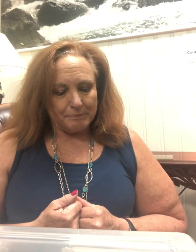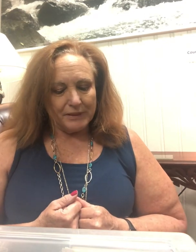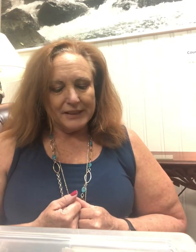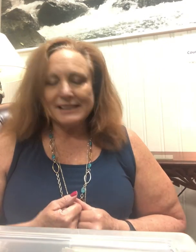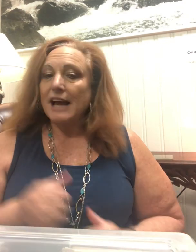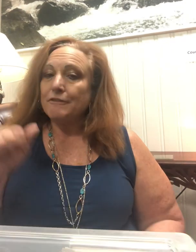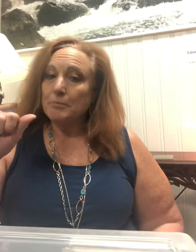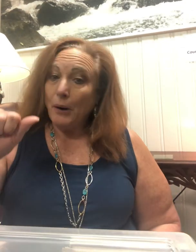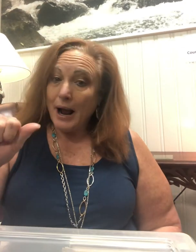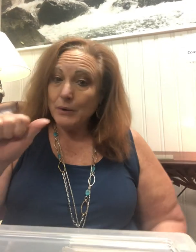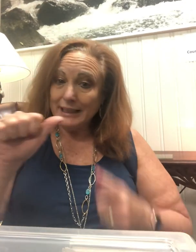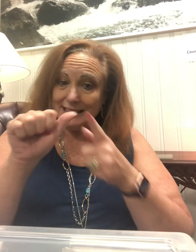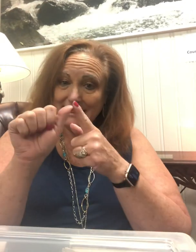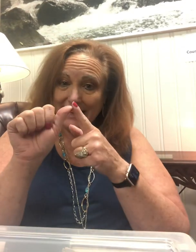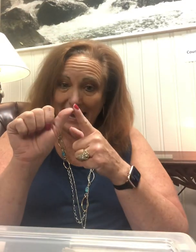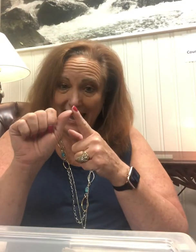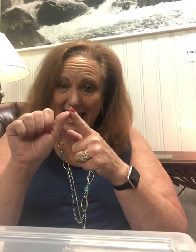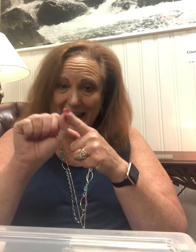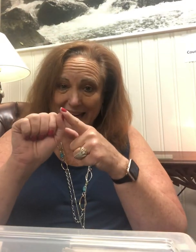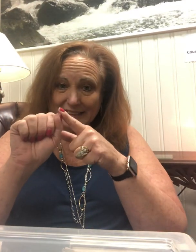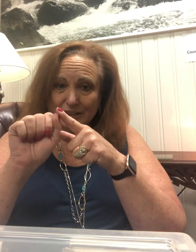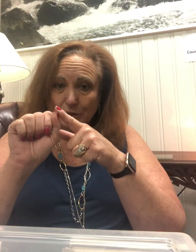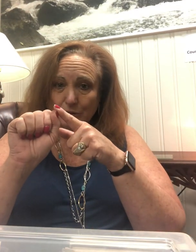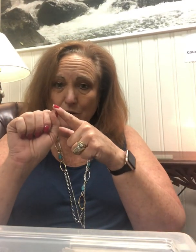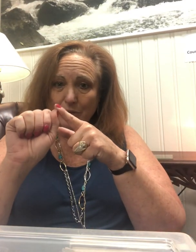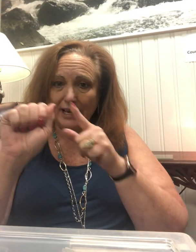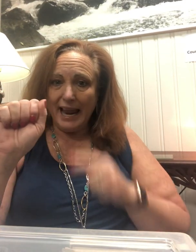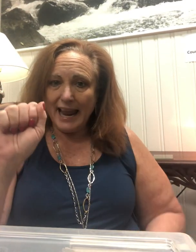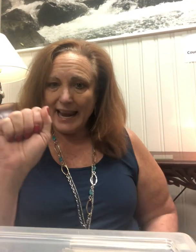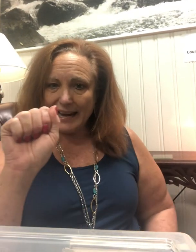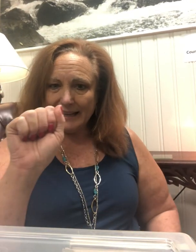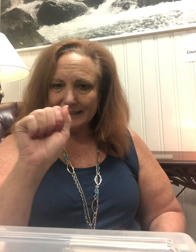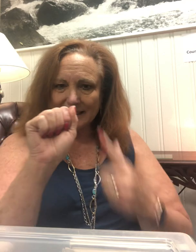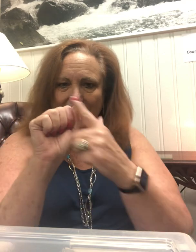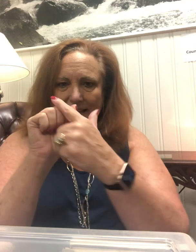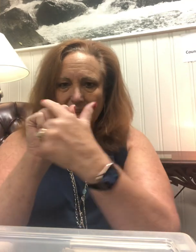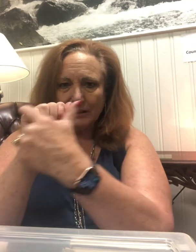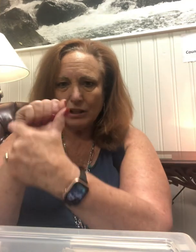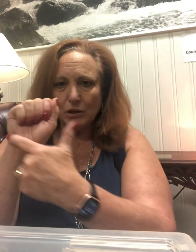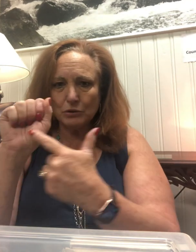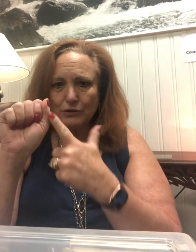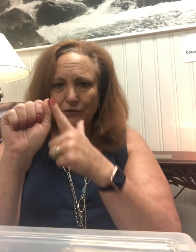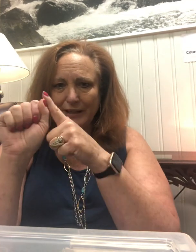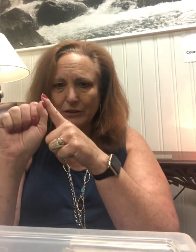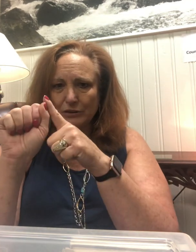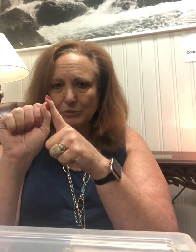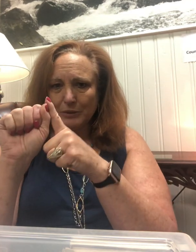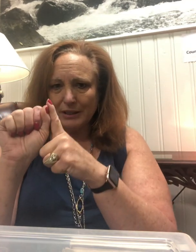The sign for proud is an A, so you know the A is like closed finger with a